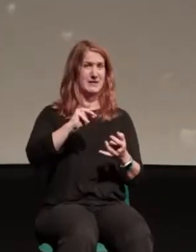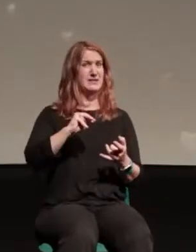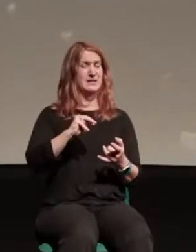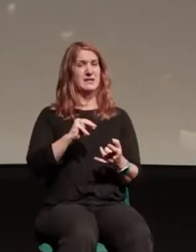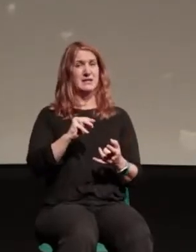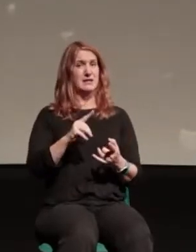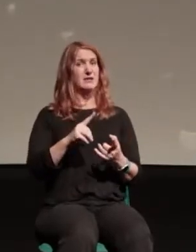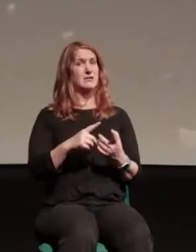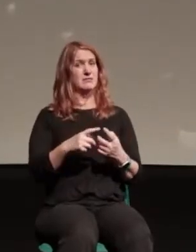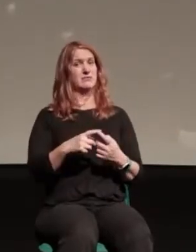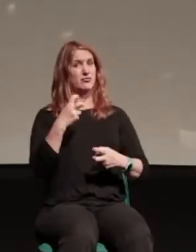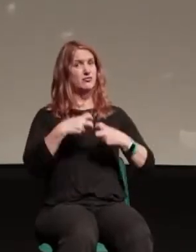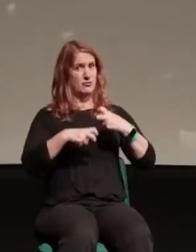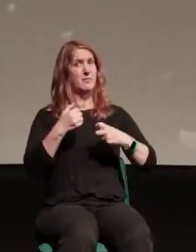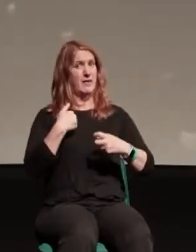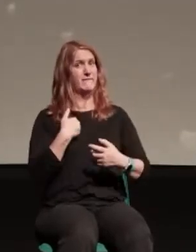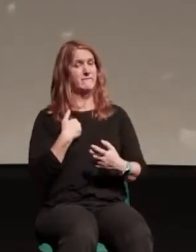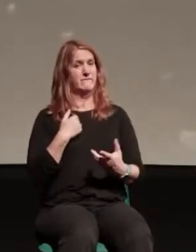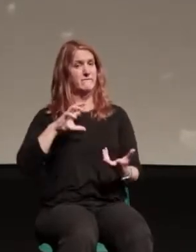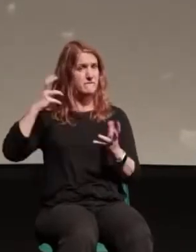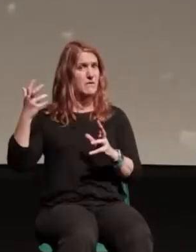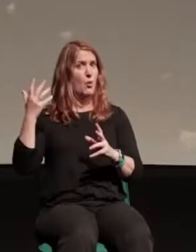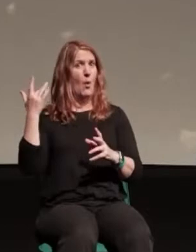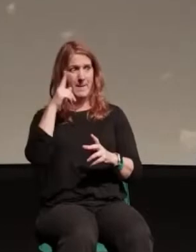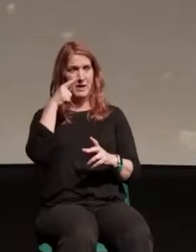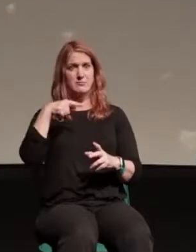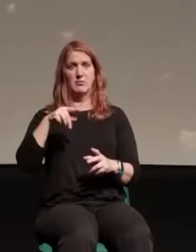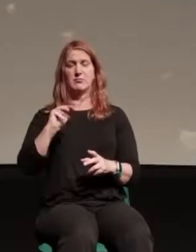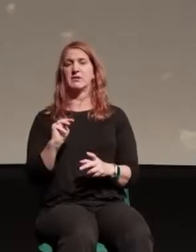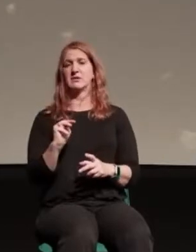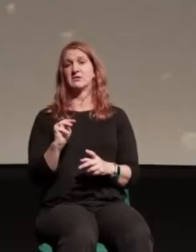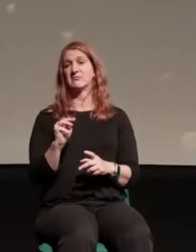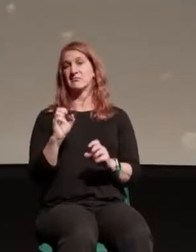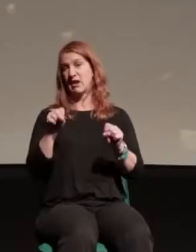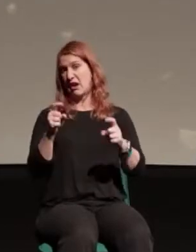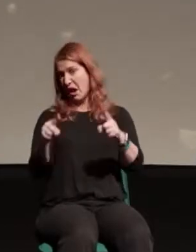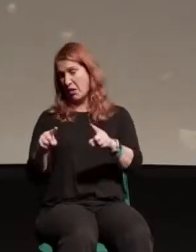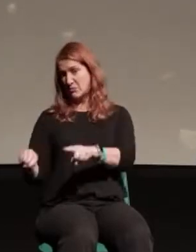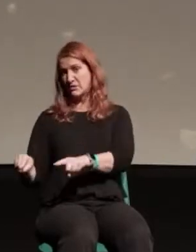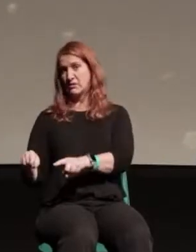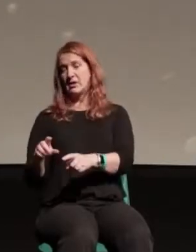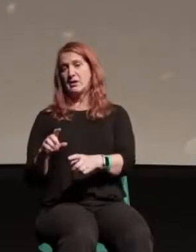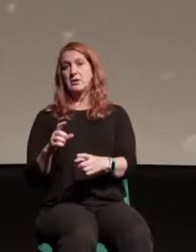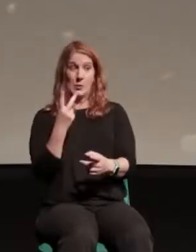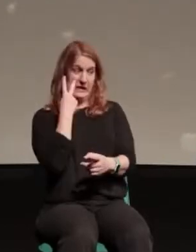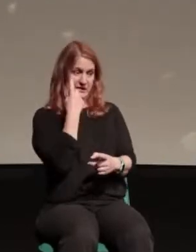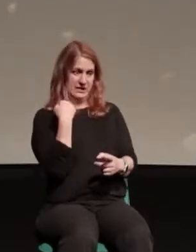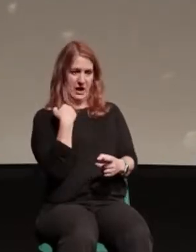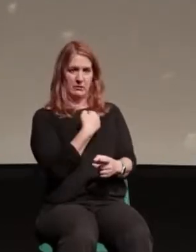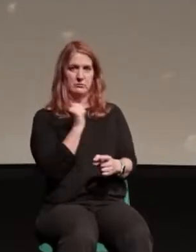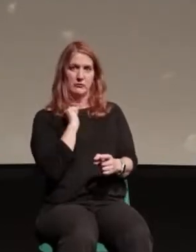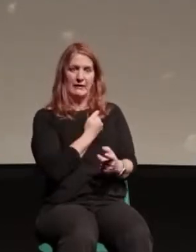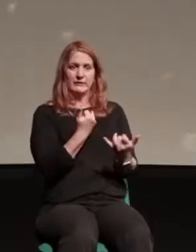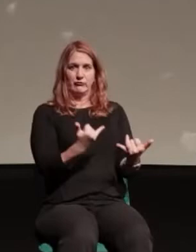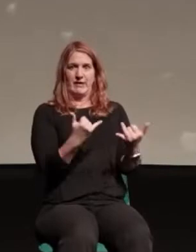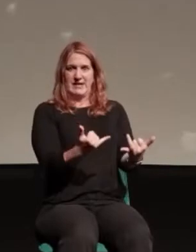because diverse content is very commercially viable. It's something that we see in documentaries are very